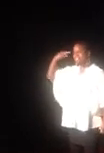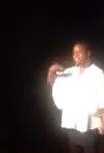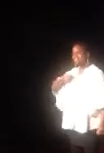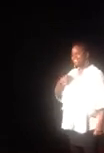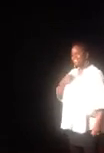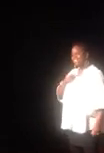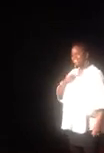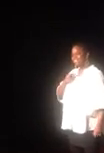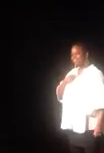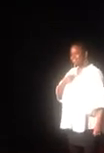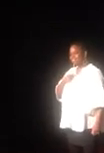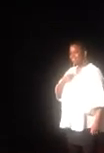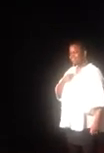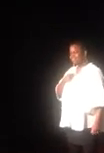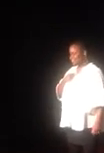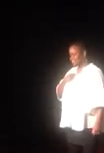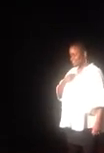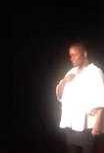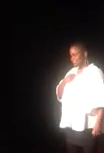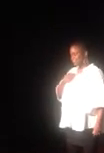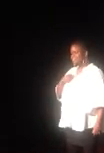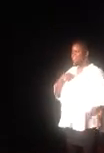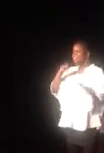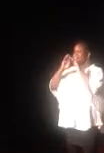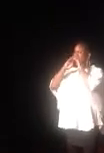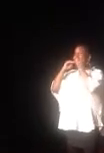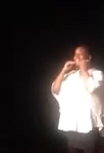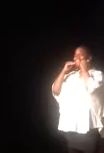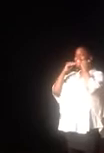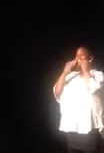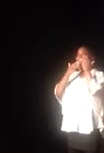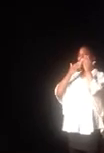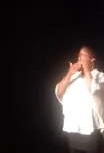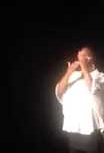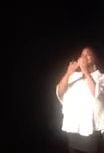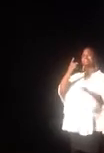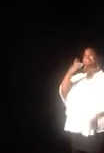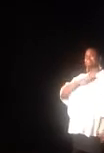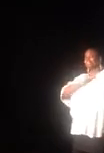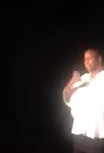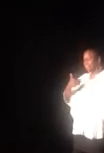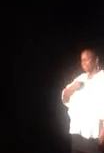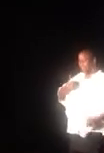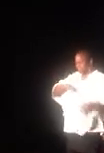on behalf of me. I smile and I'm thankful.